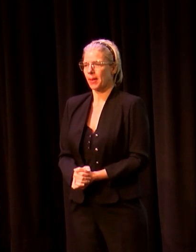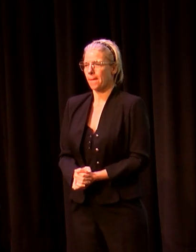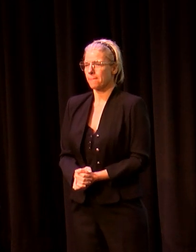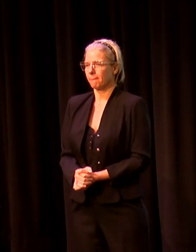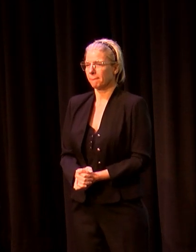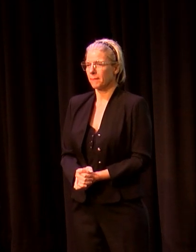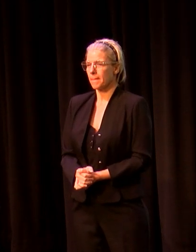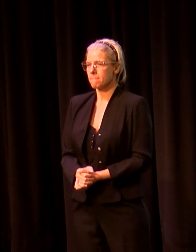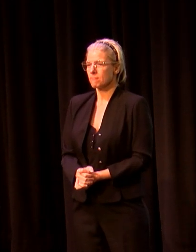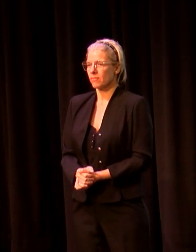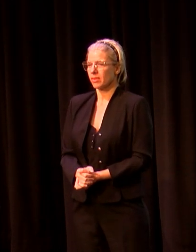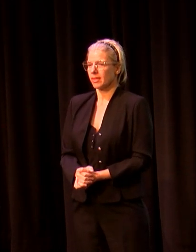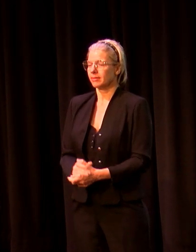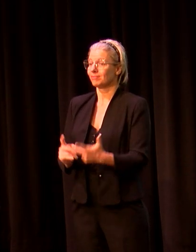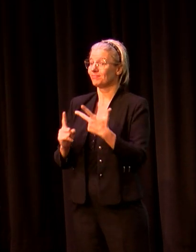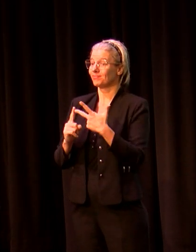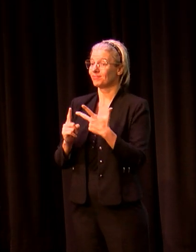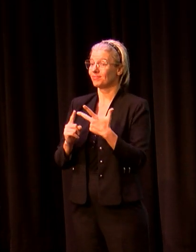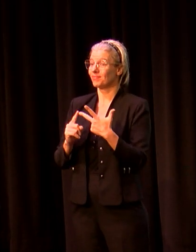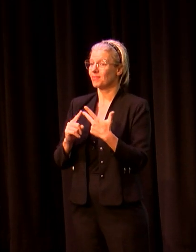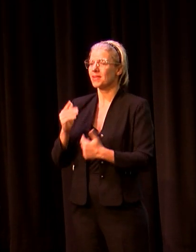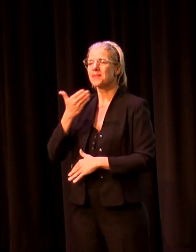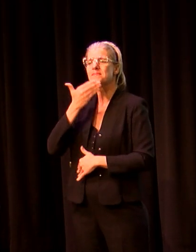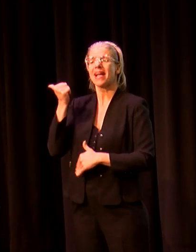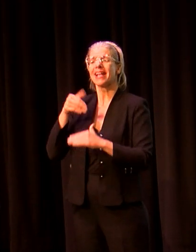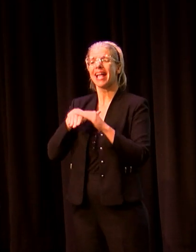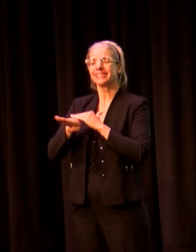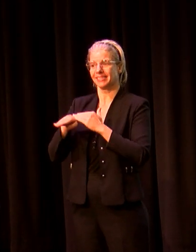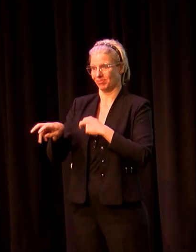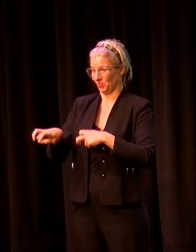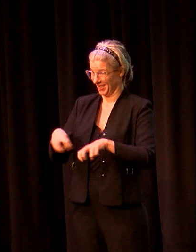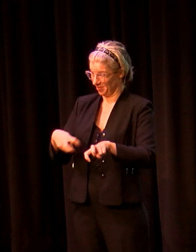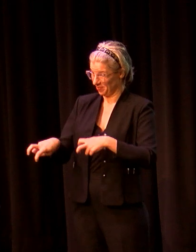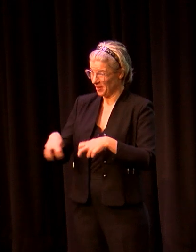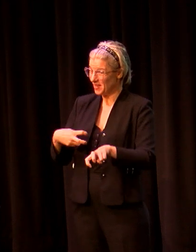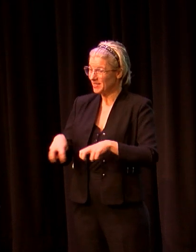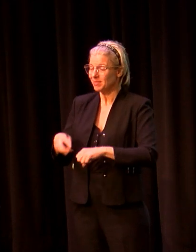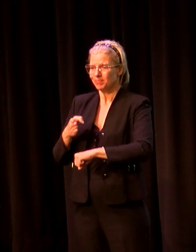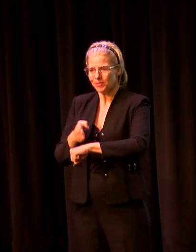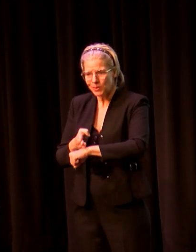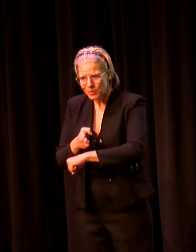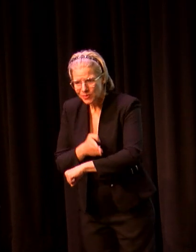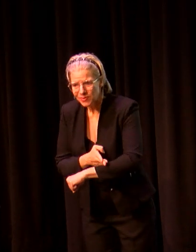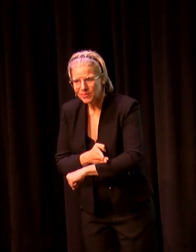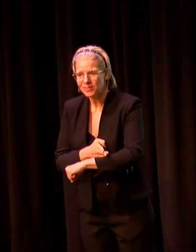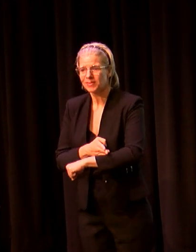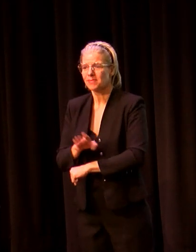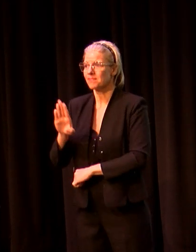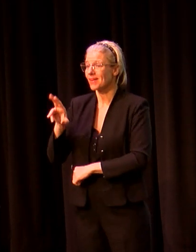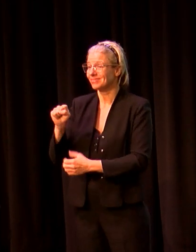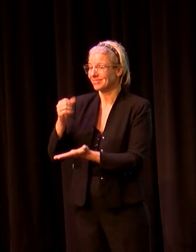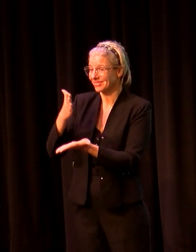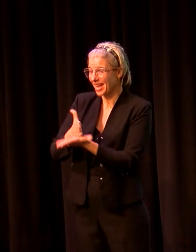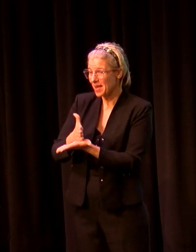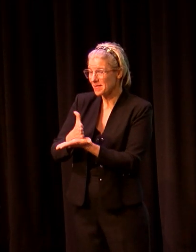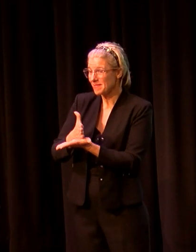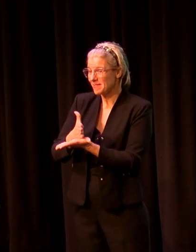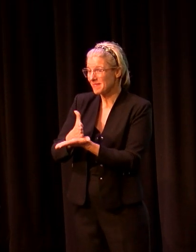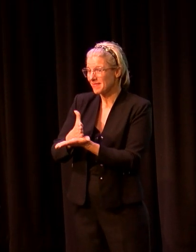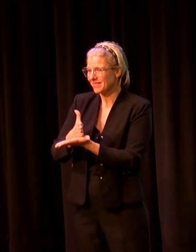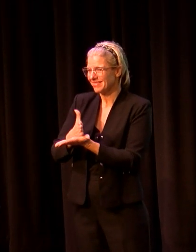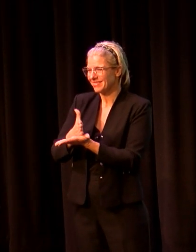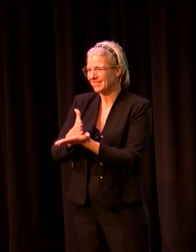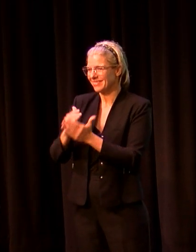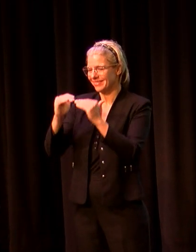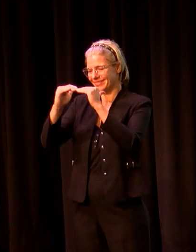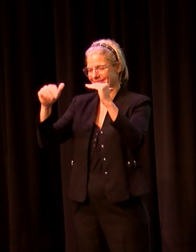Third, better access to transit, including improvements to the covered bus stops. I know that was on the printed document that we received,